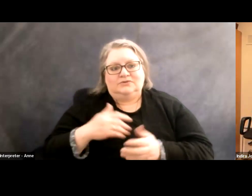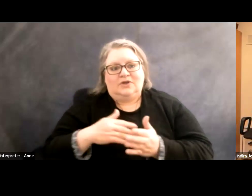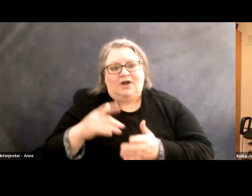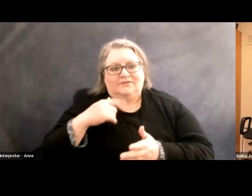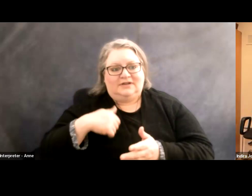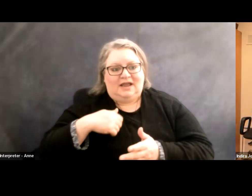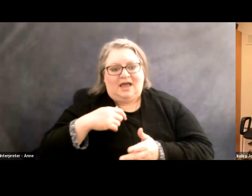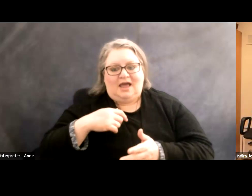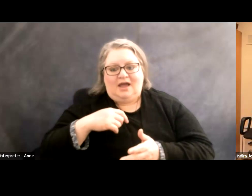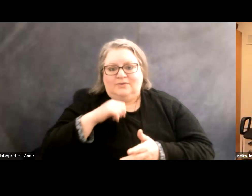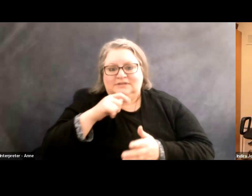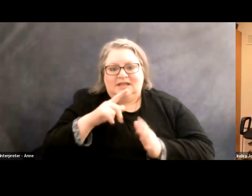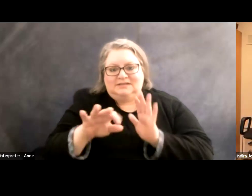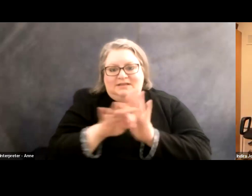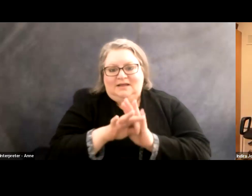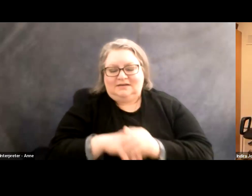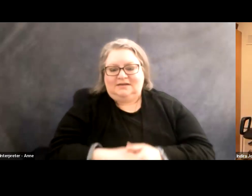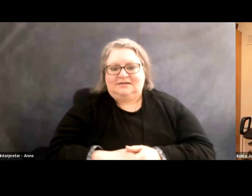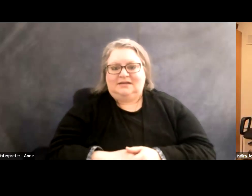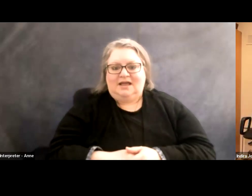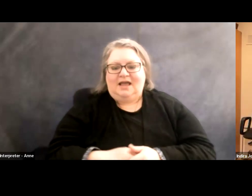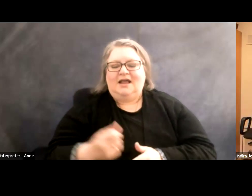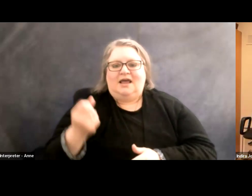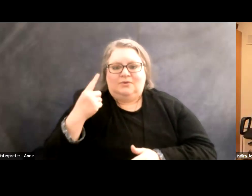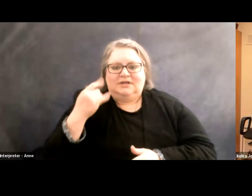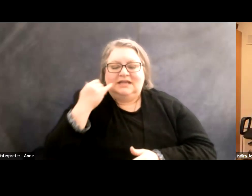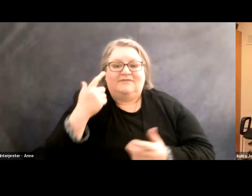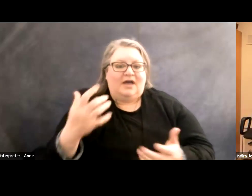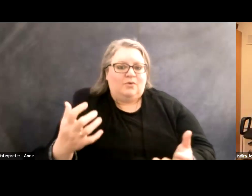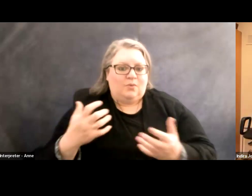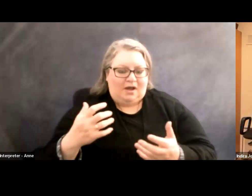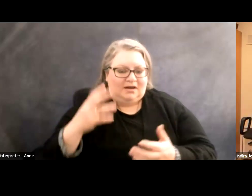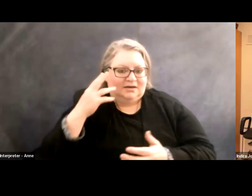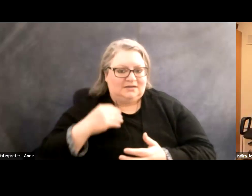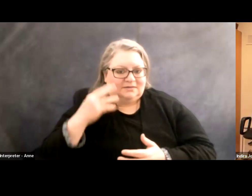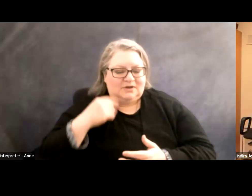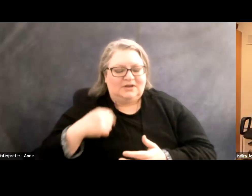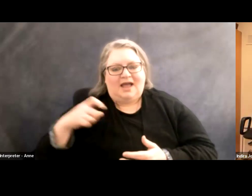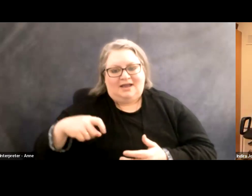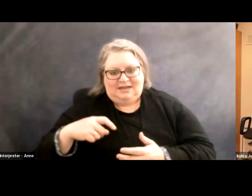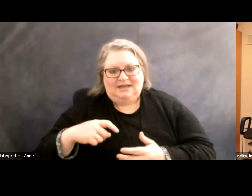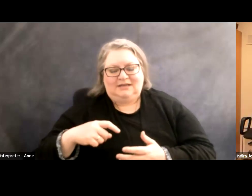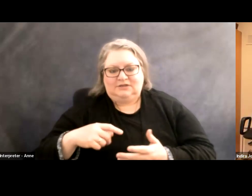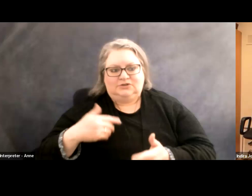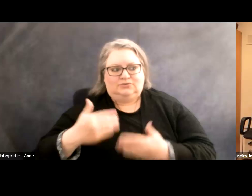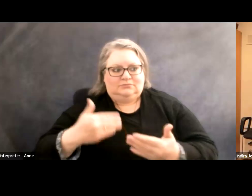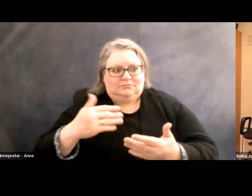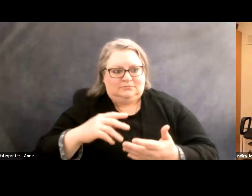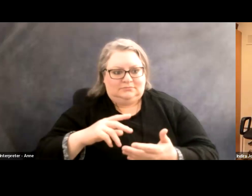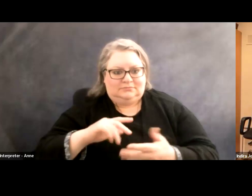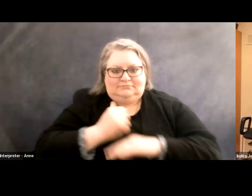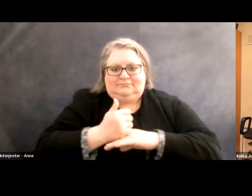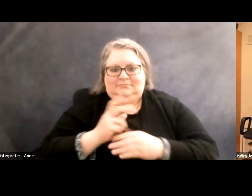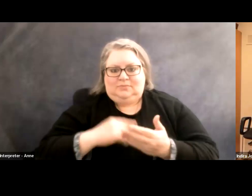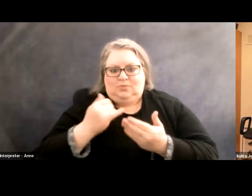was being not being selected, and realized that if I wanted to get experience, I needed to initiate projects